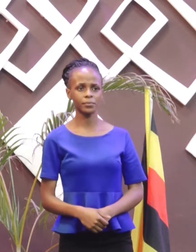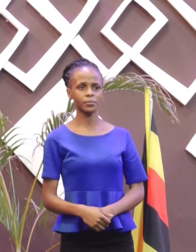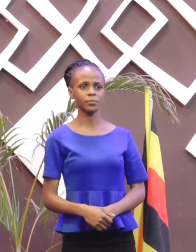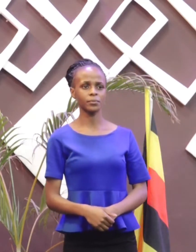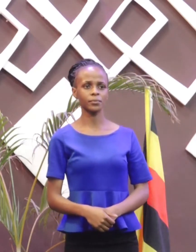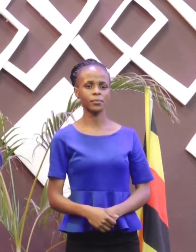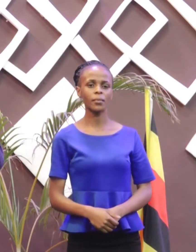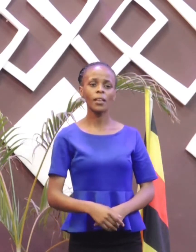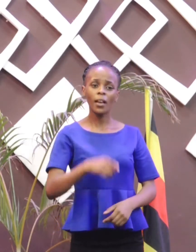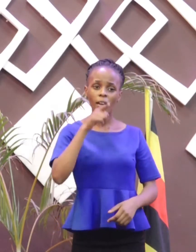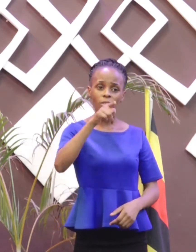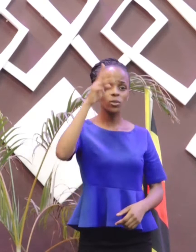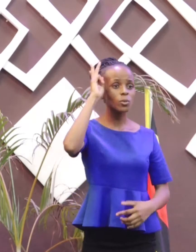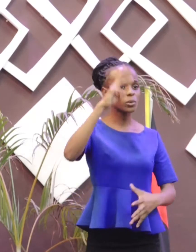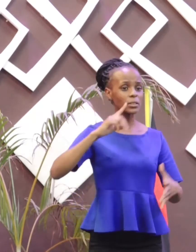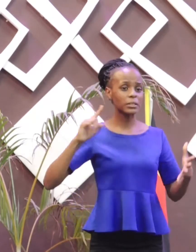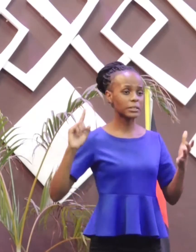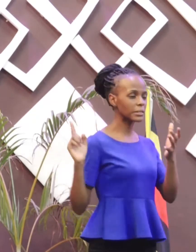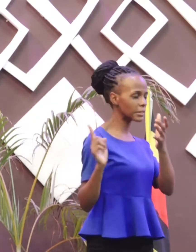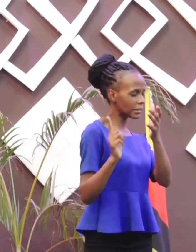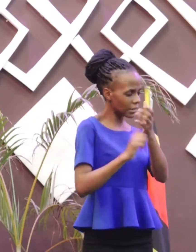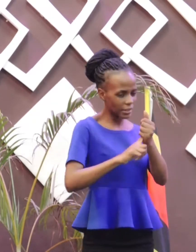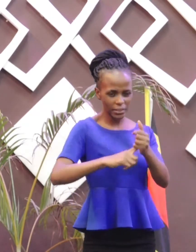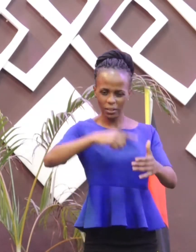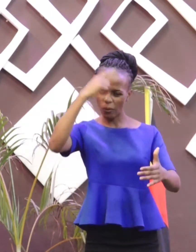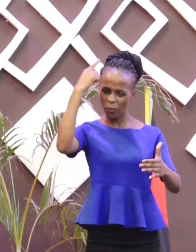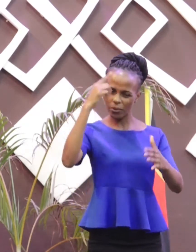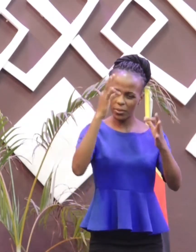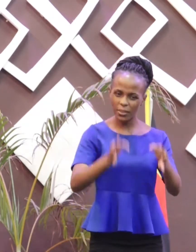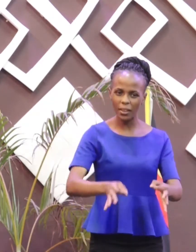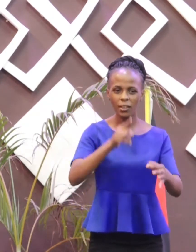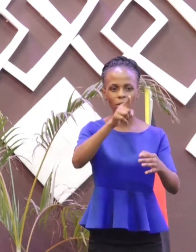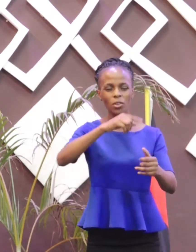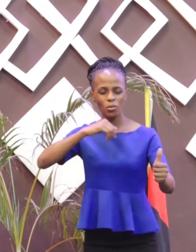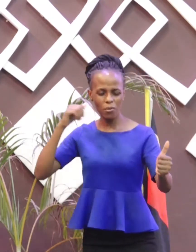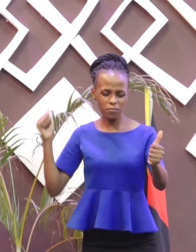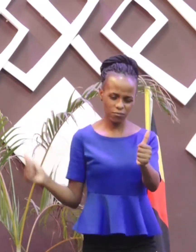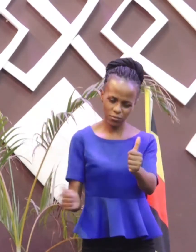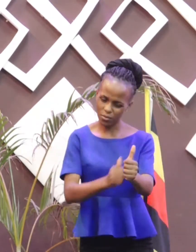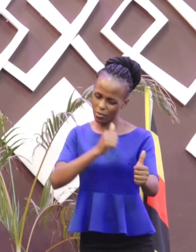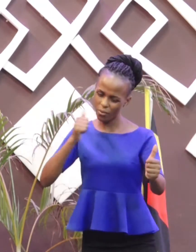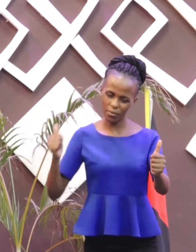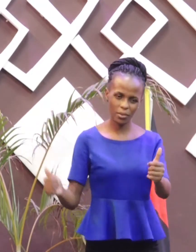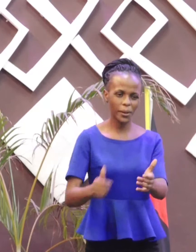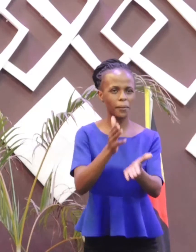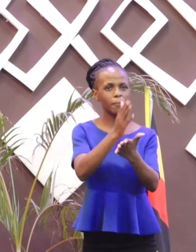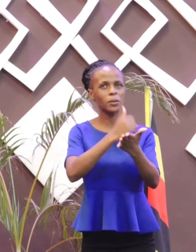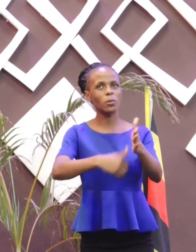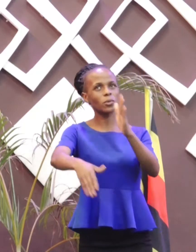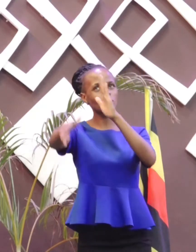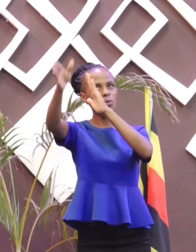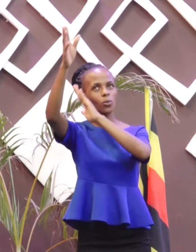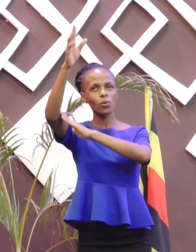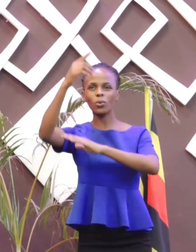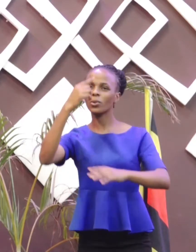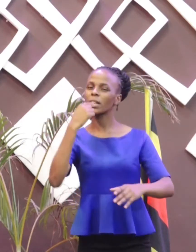tujja kubiyitamu. You will attain that pursuit which you are pursuing just because God has said so. Ojja kutuuka ku ekyo